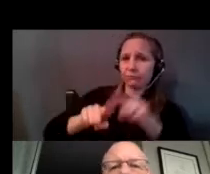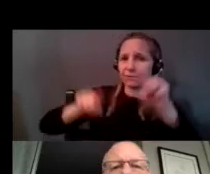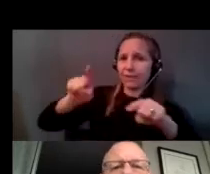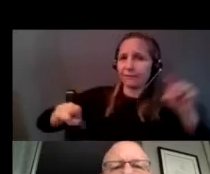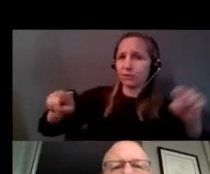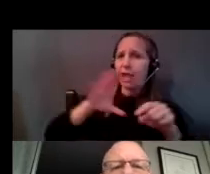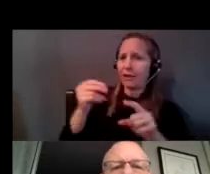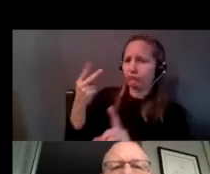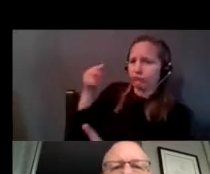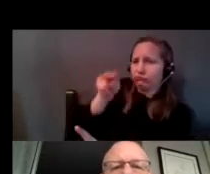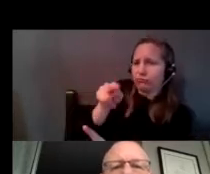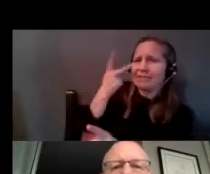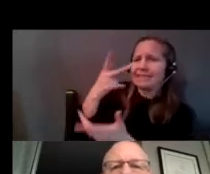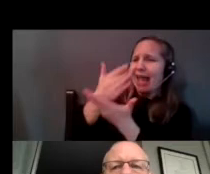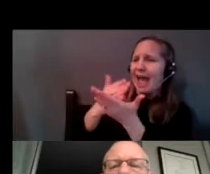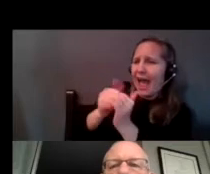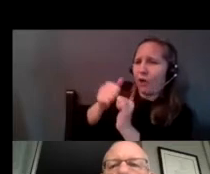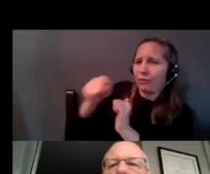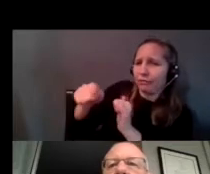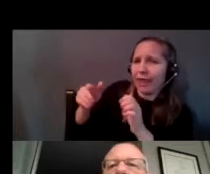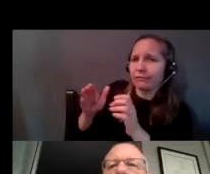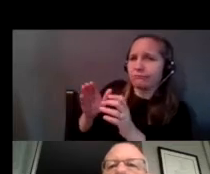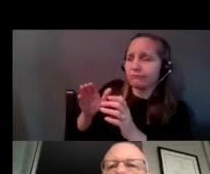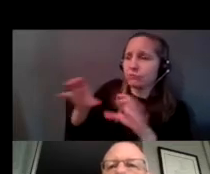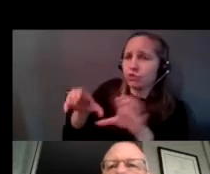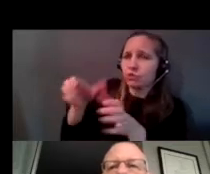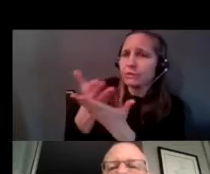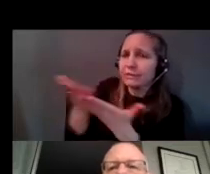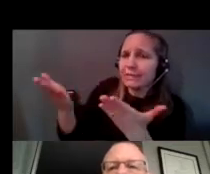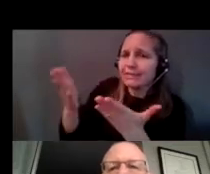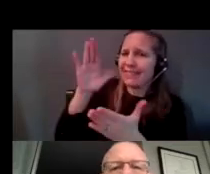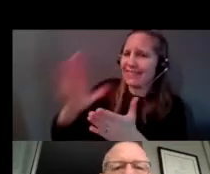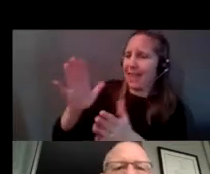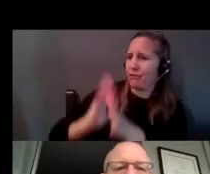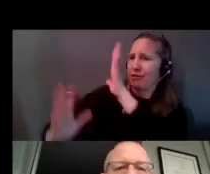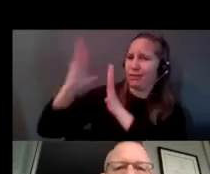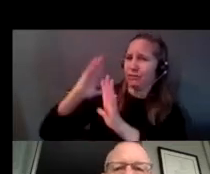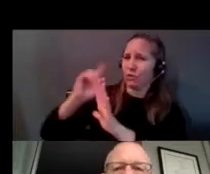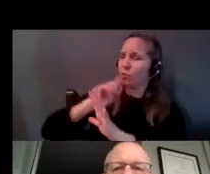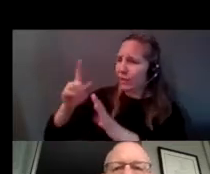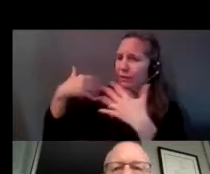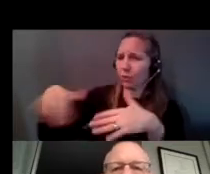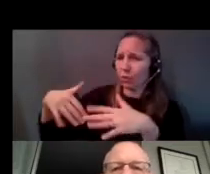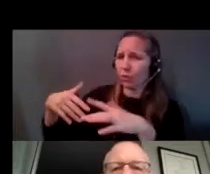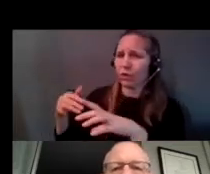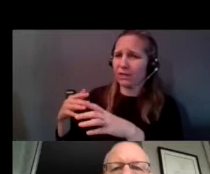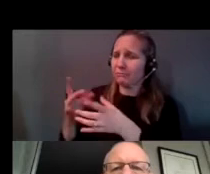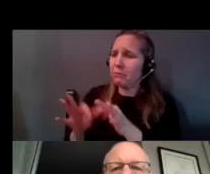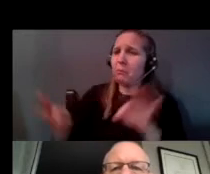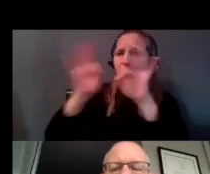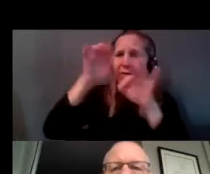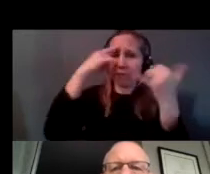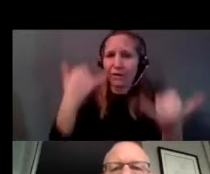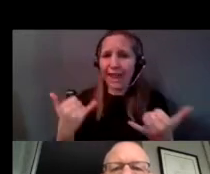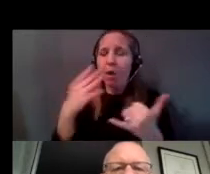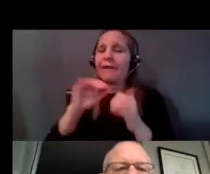doing things and that heritage, which is very rich, as they increasingly enter the urban economy here is